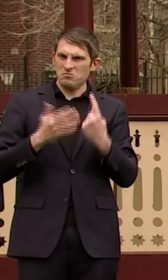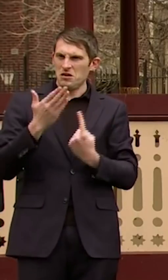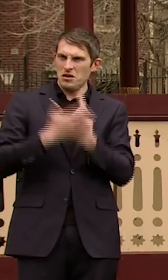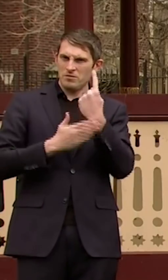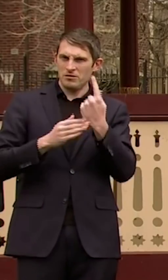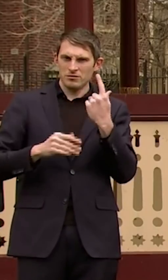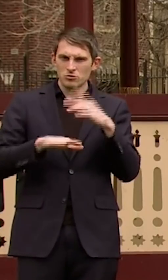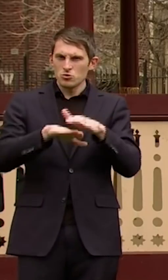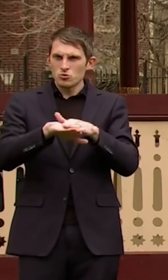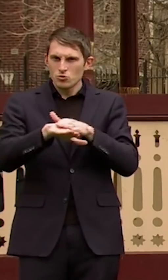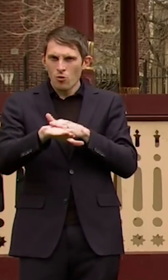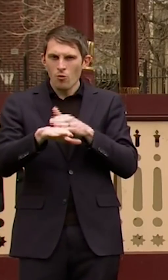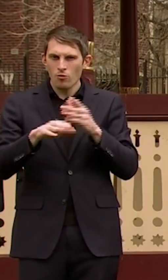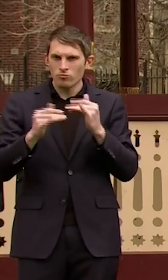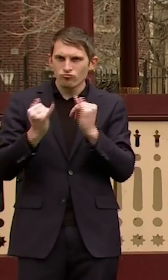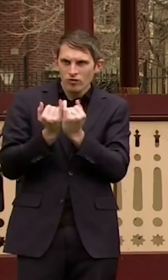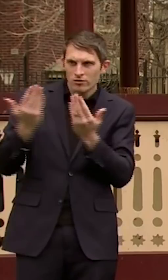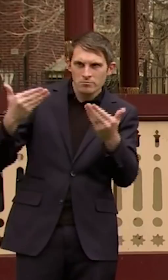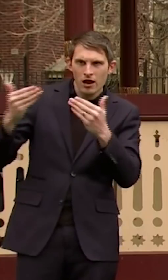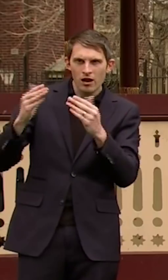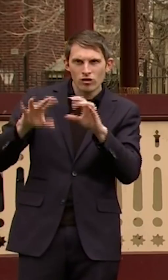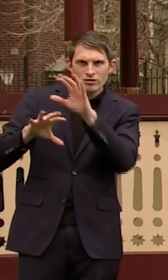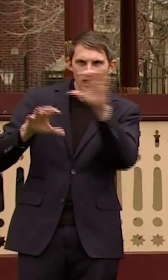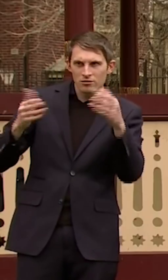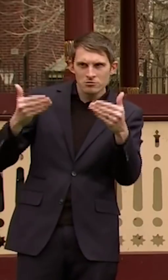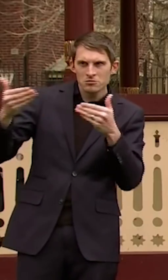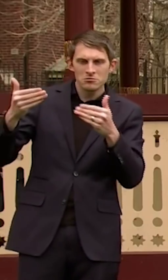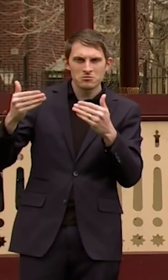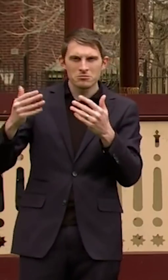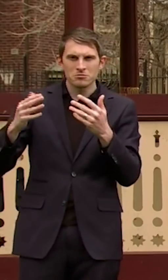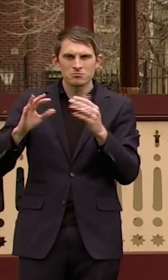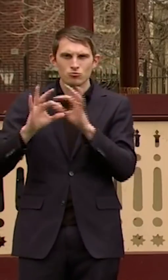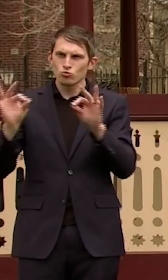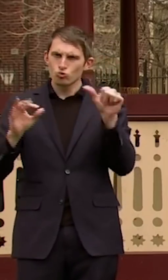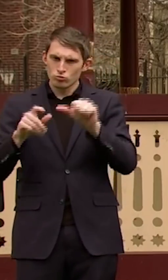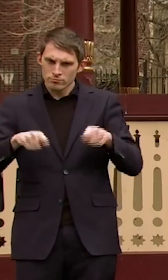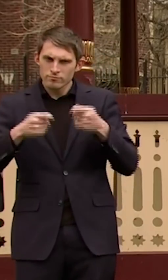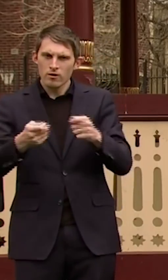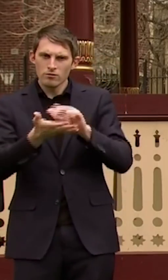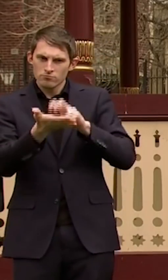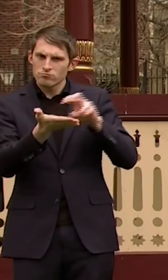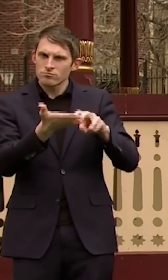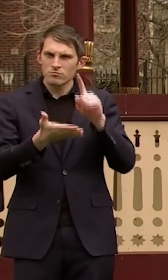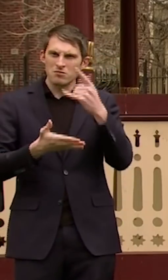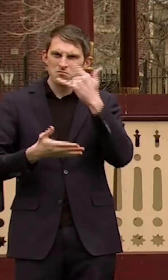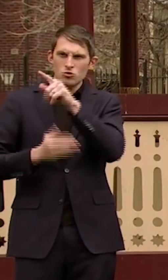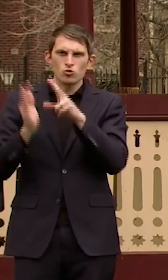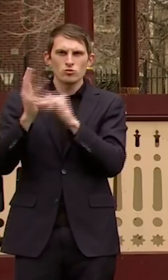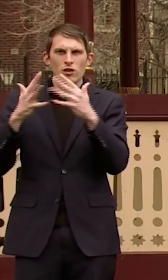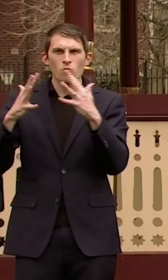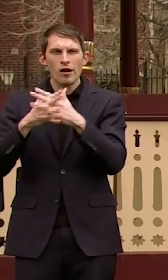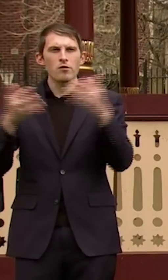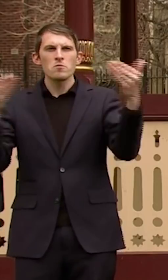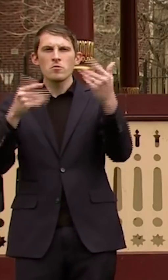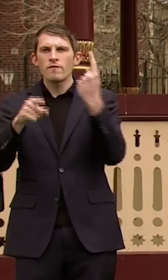thing. No, we want our fair share. These allocations, which are totally unfair and were under the table, need